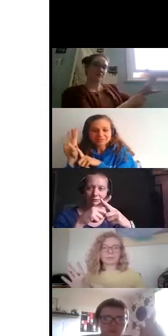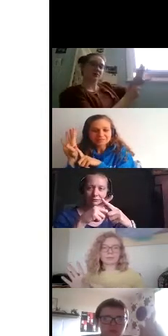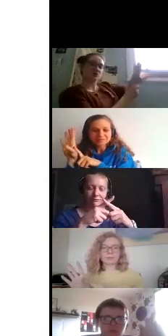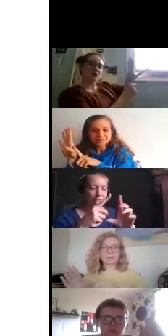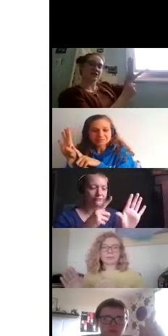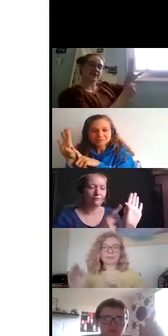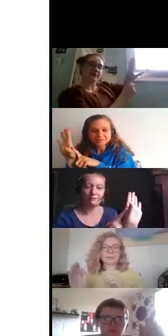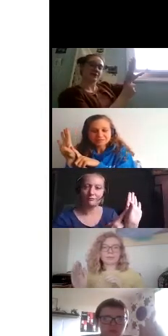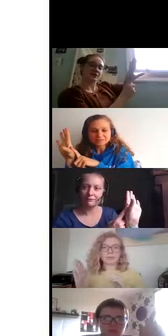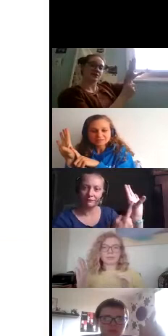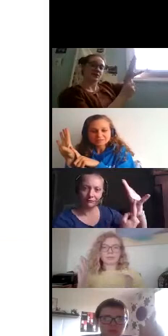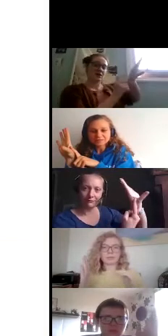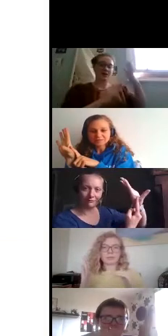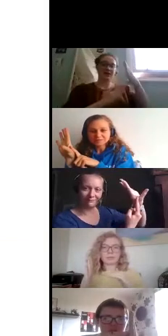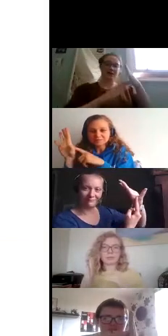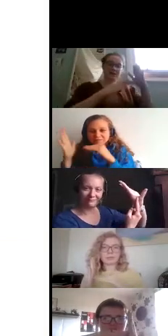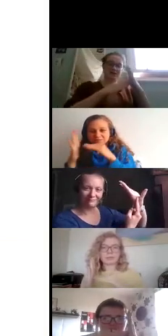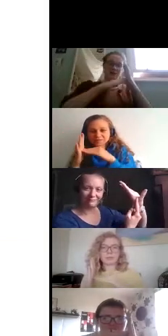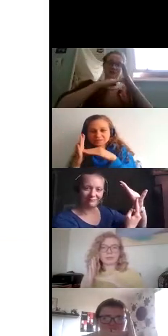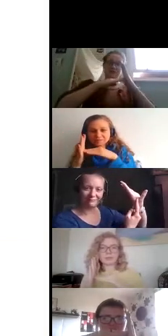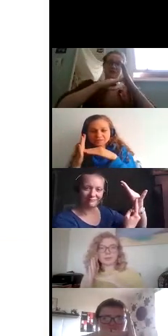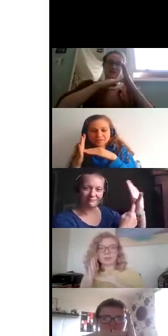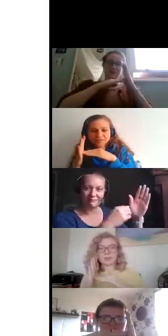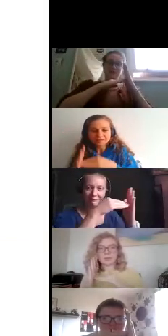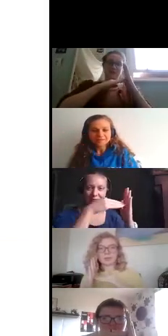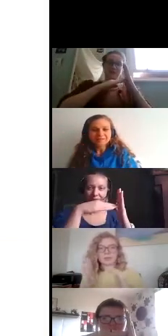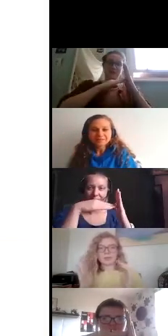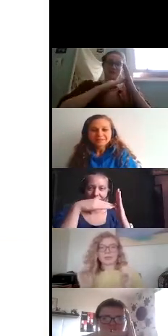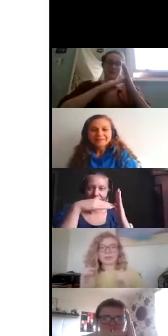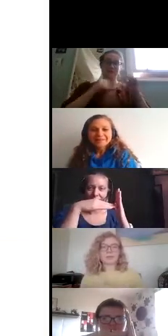Y, make the Y shape, and then Z.